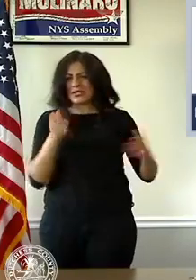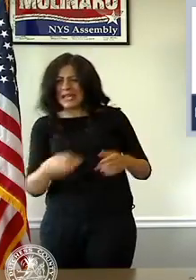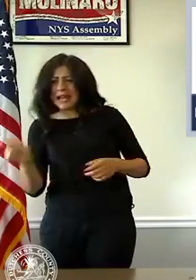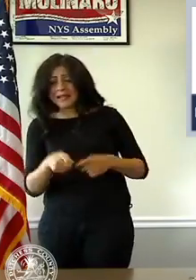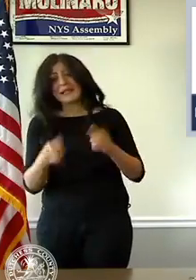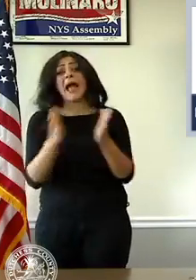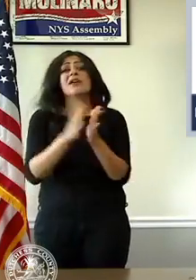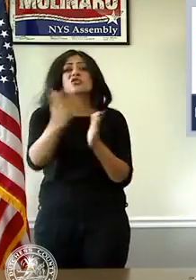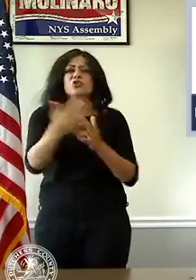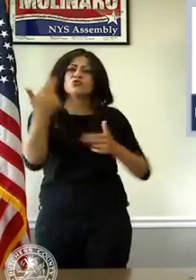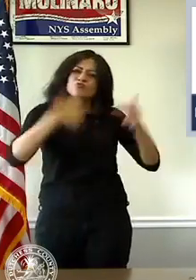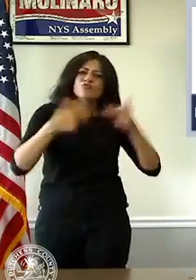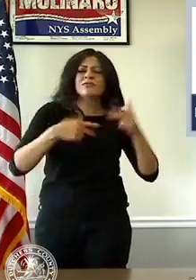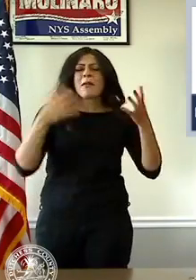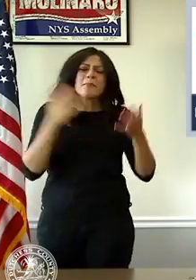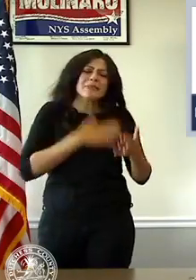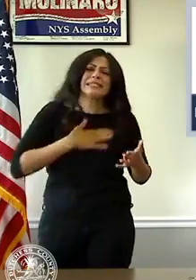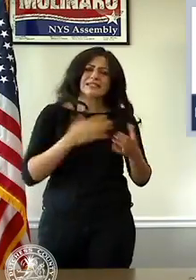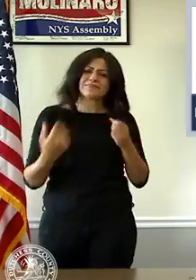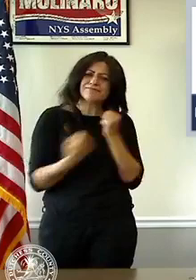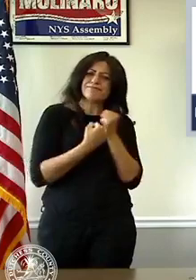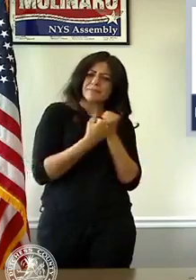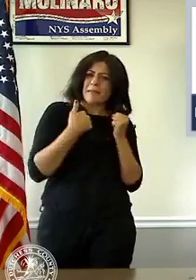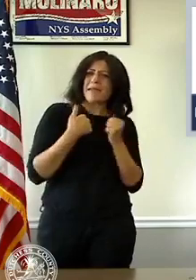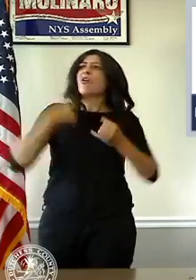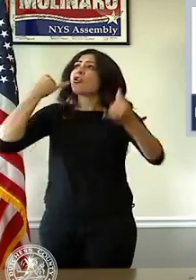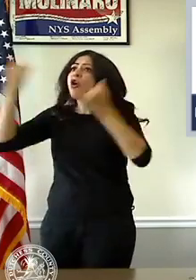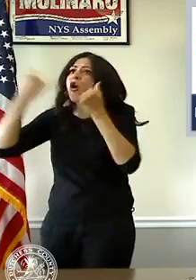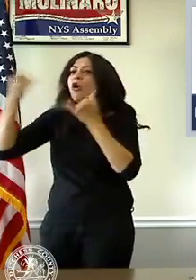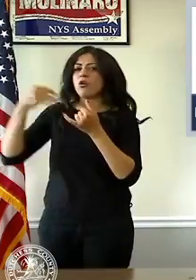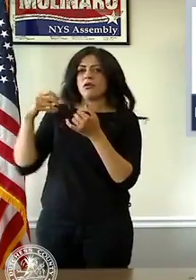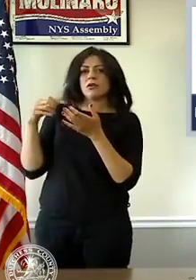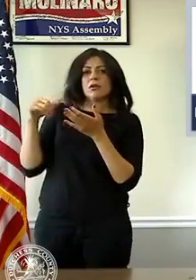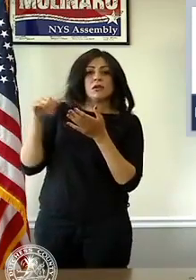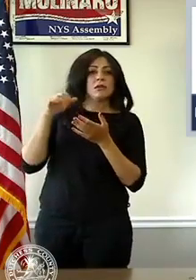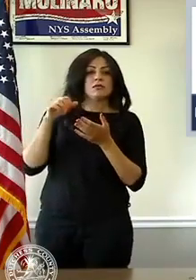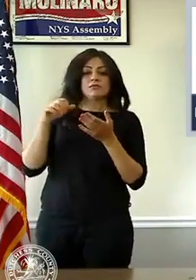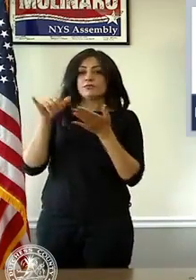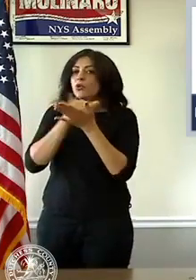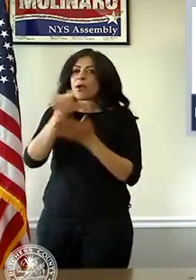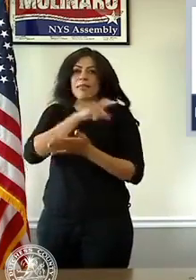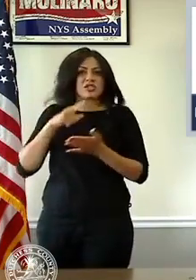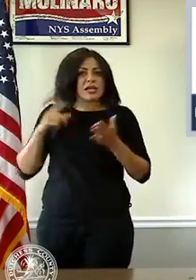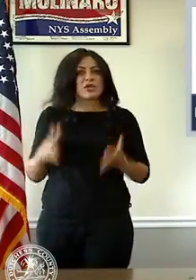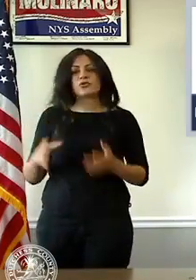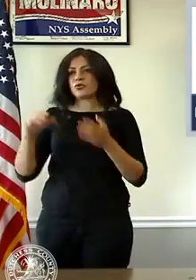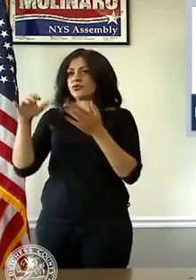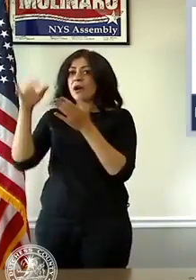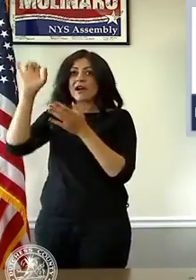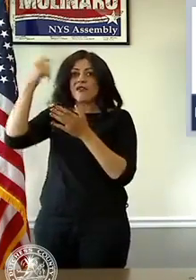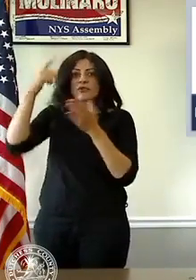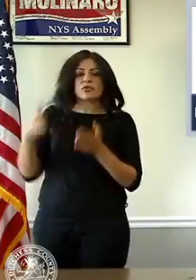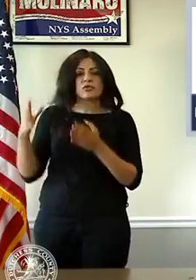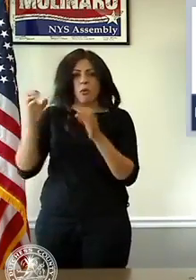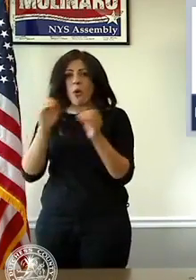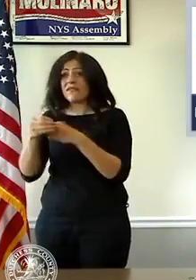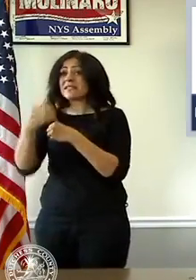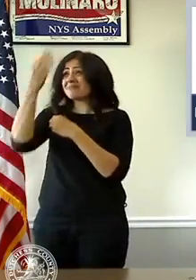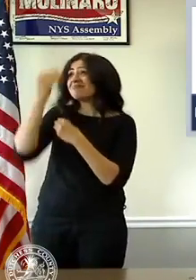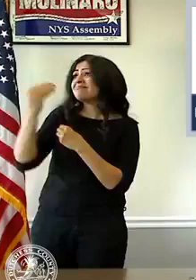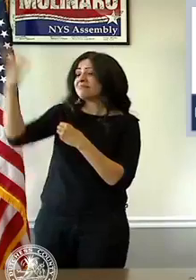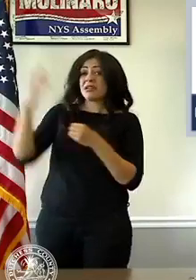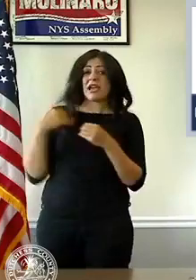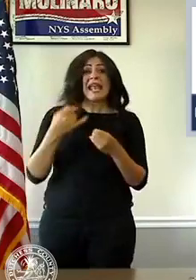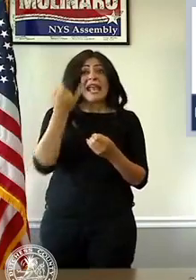your state legislators and the governor's office to make perfectly clear that failure to continue to provide those special education